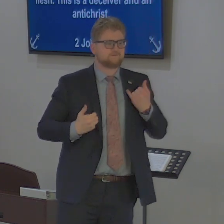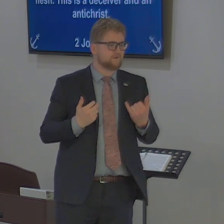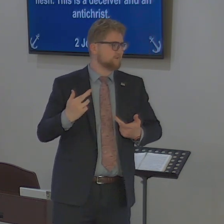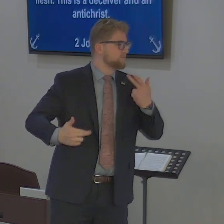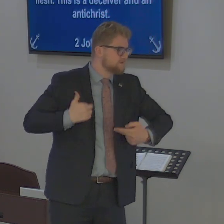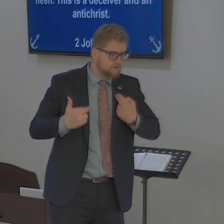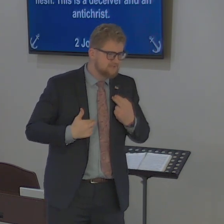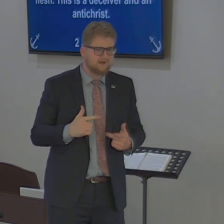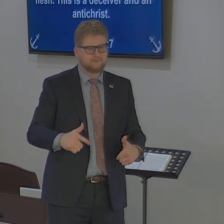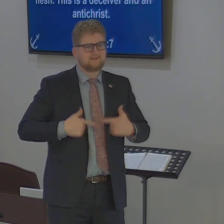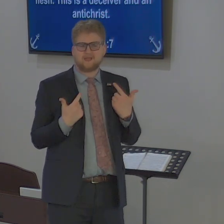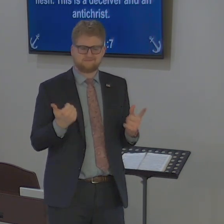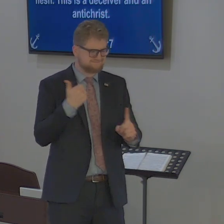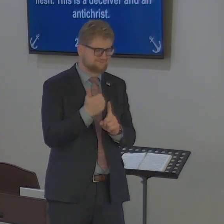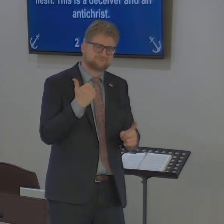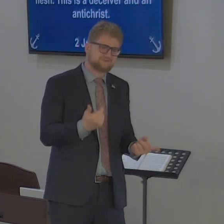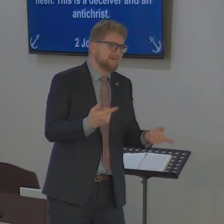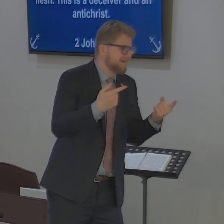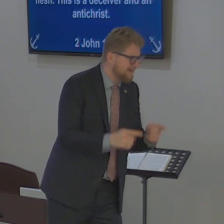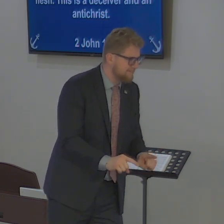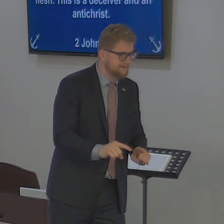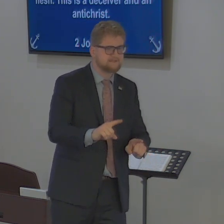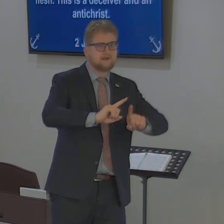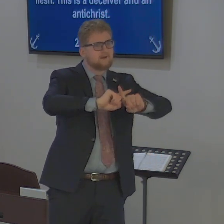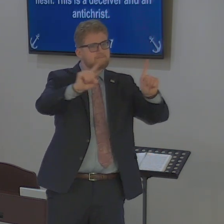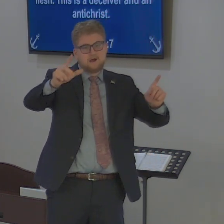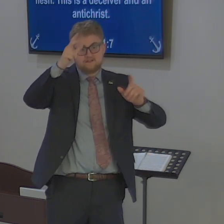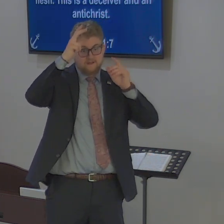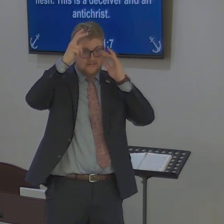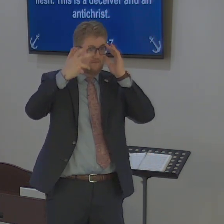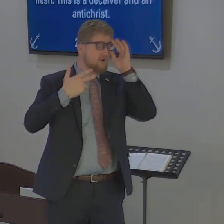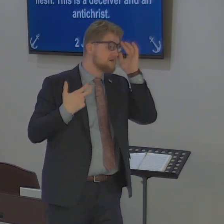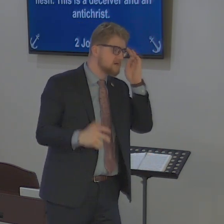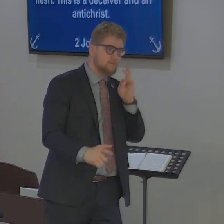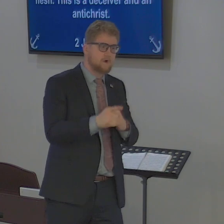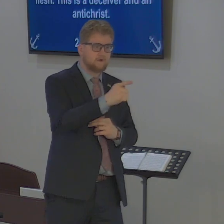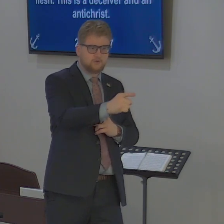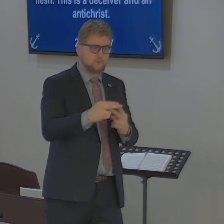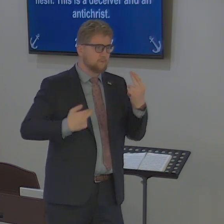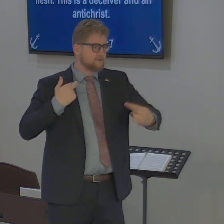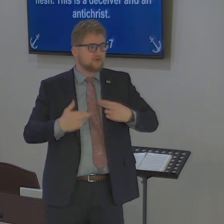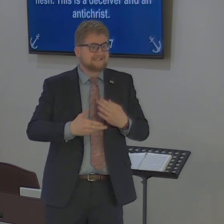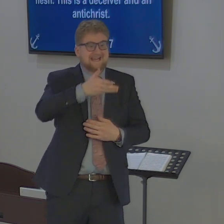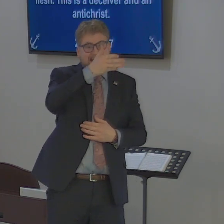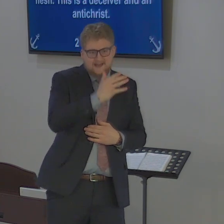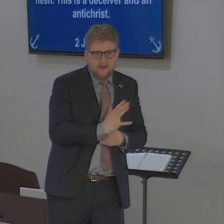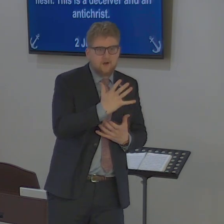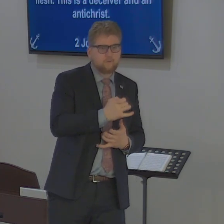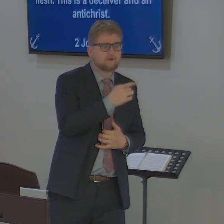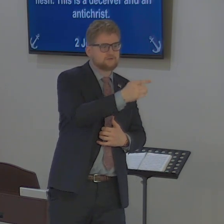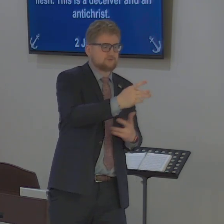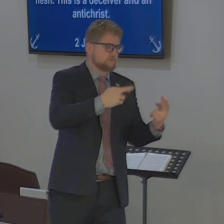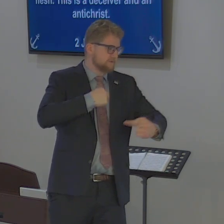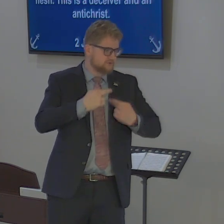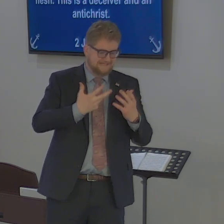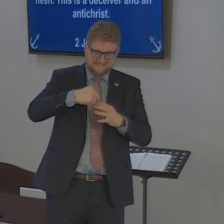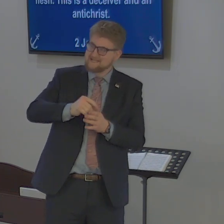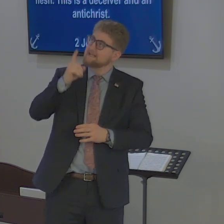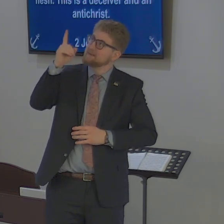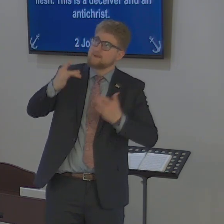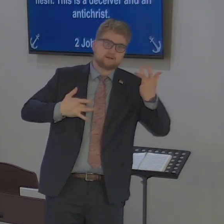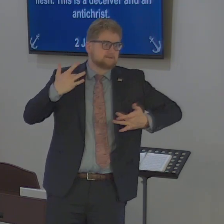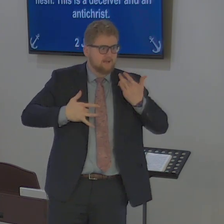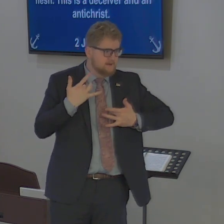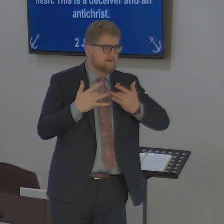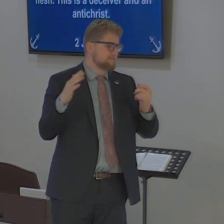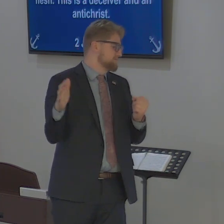comes at us, we have problems, but the devil doesn't want you to rejoice. God wants you to rejoice in him and be happy and excited and full of